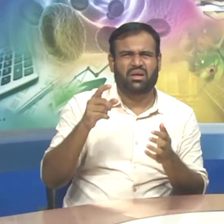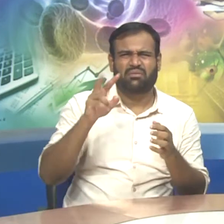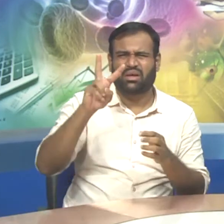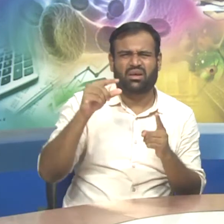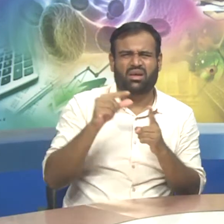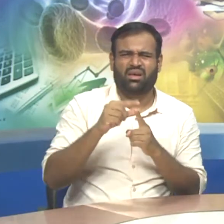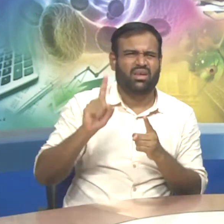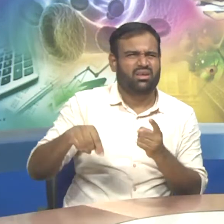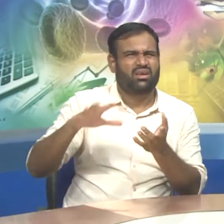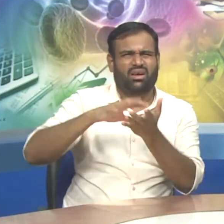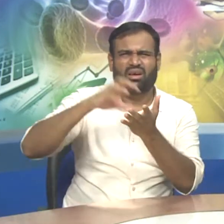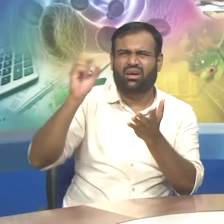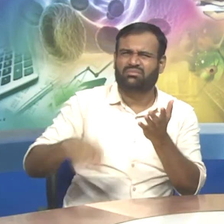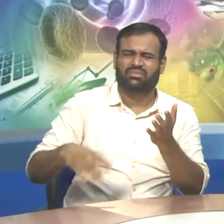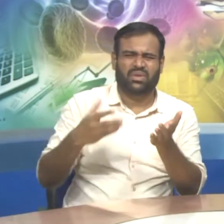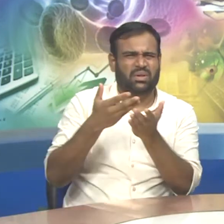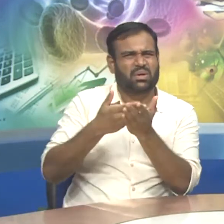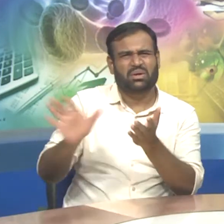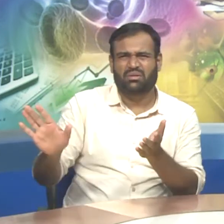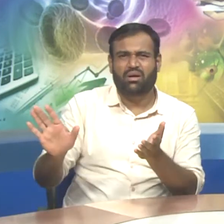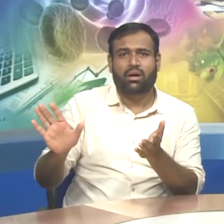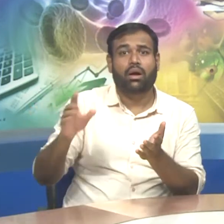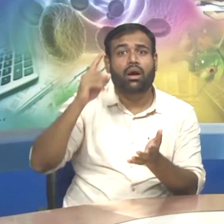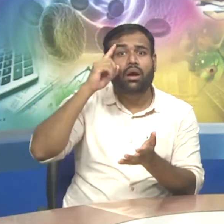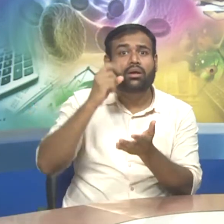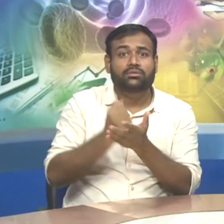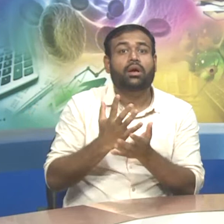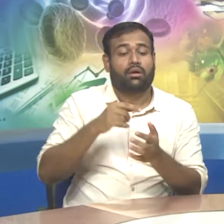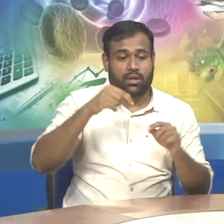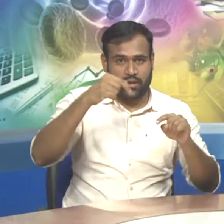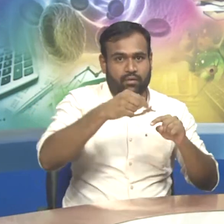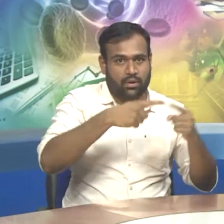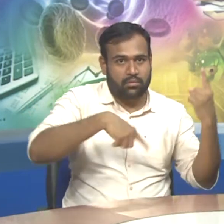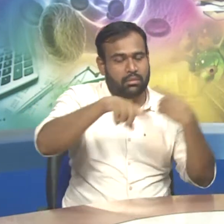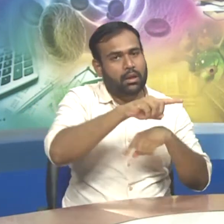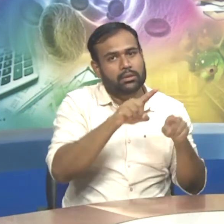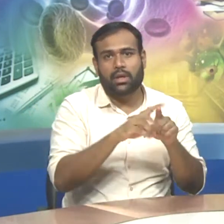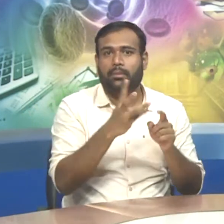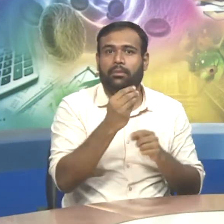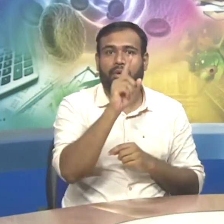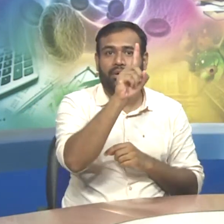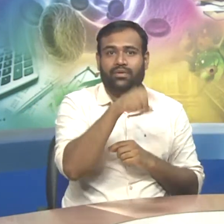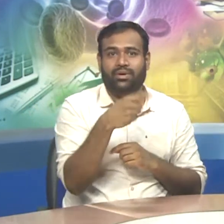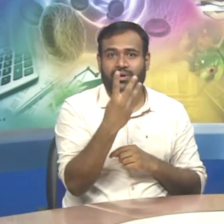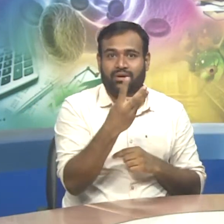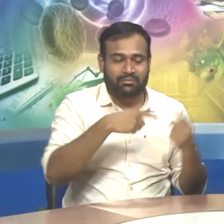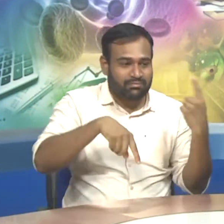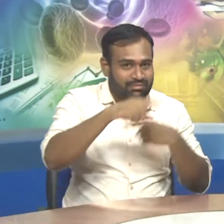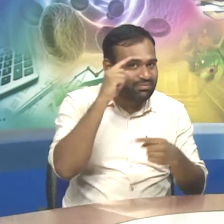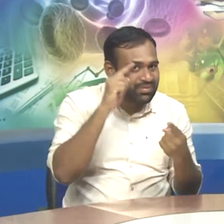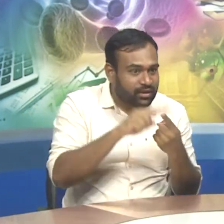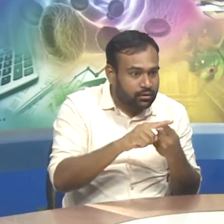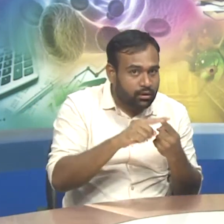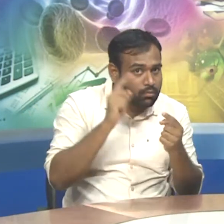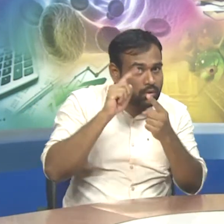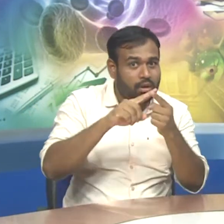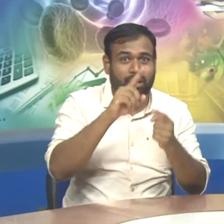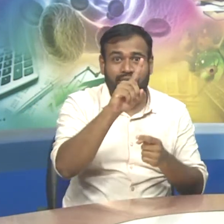by similar majority and send it to Parliament. In this situation,